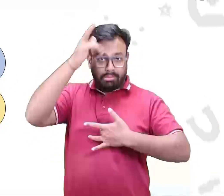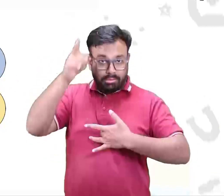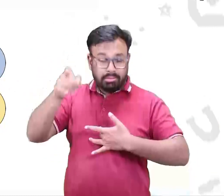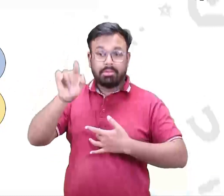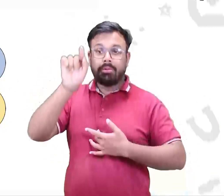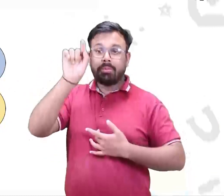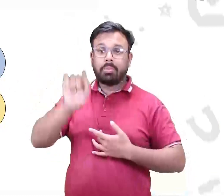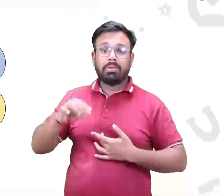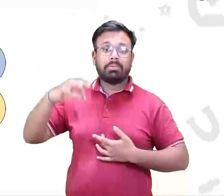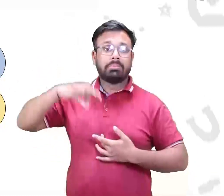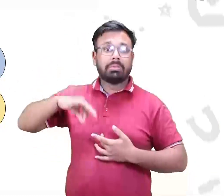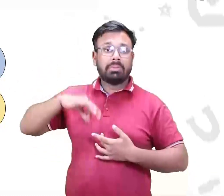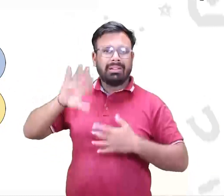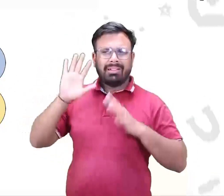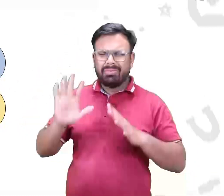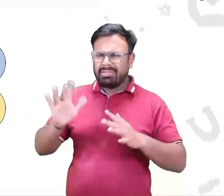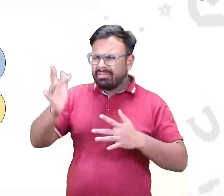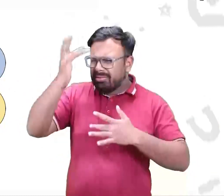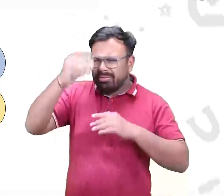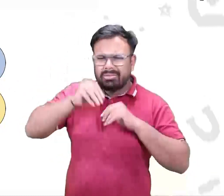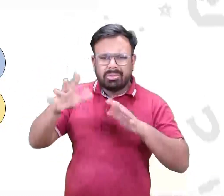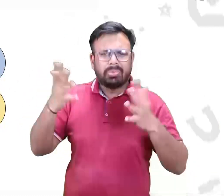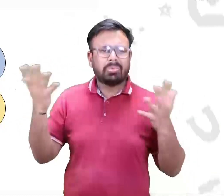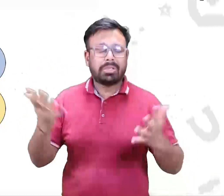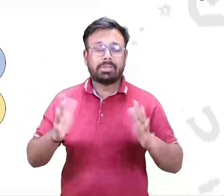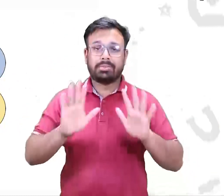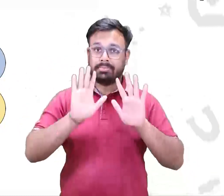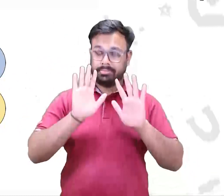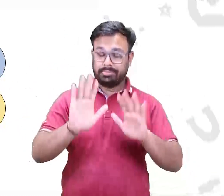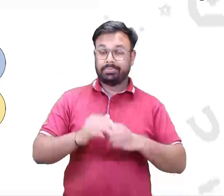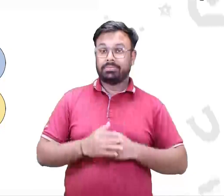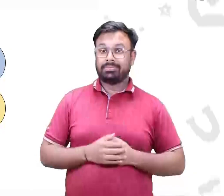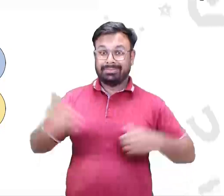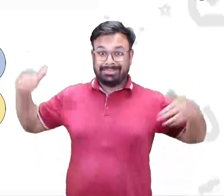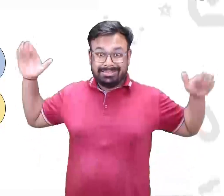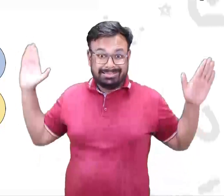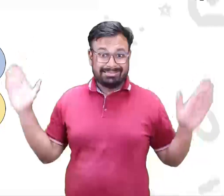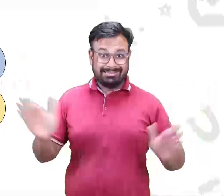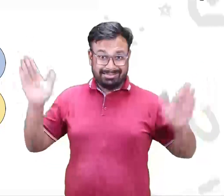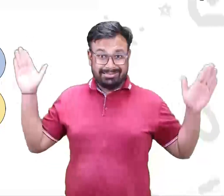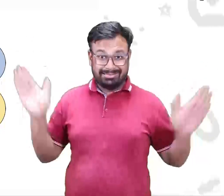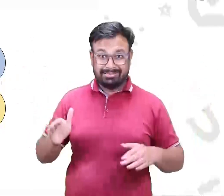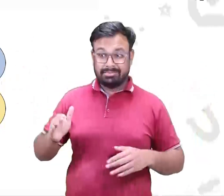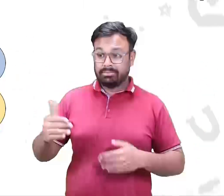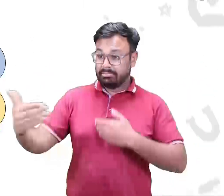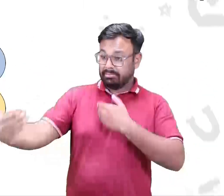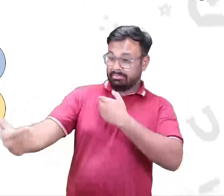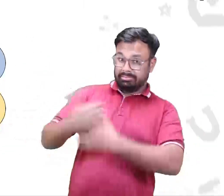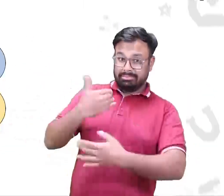Unique features of bats and disease caused by bat.